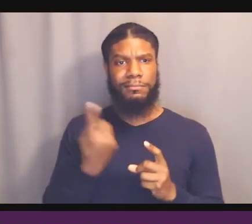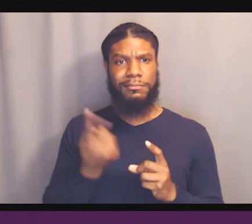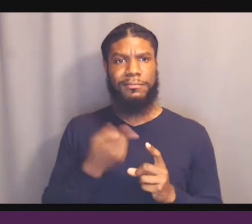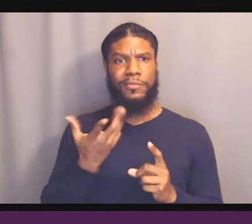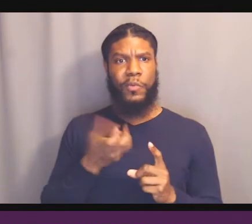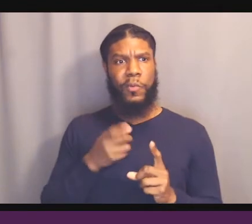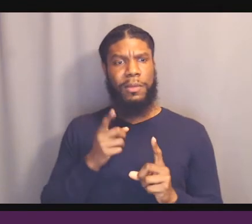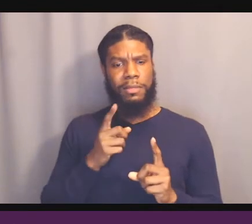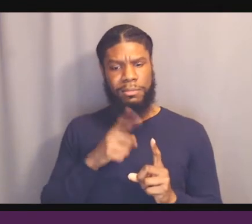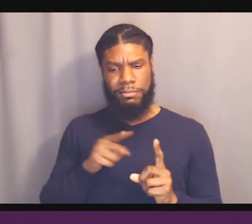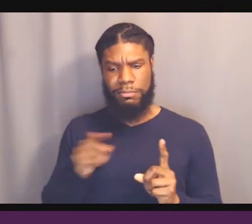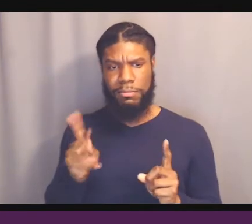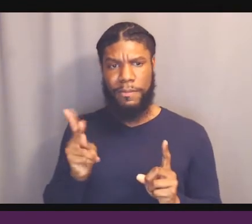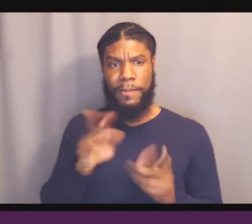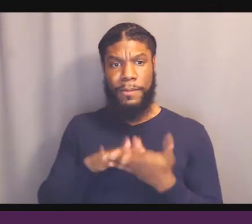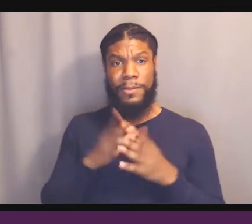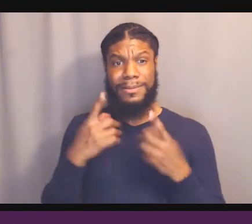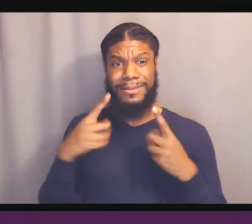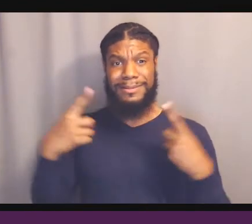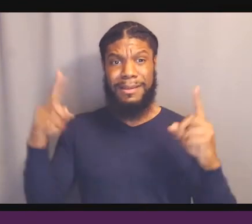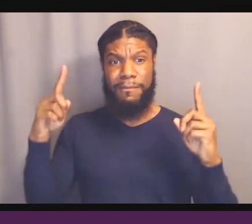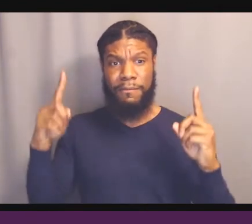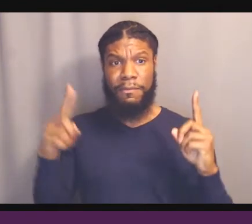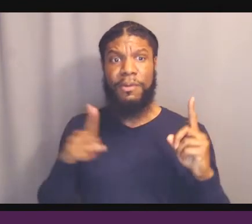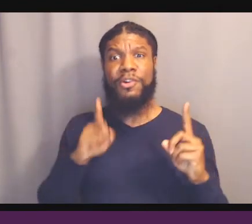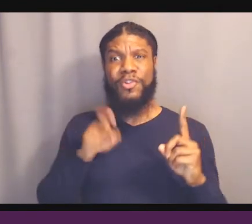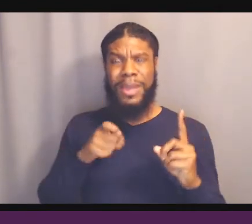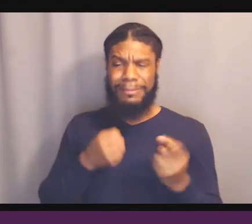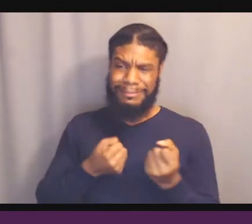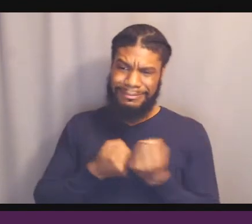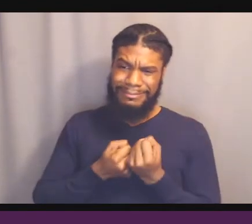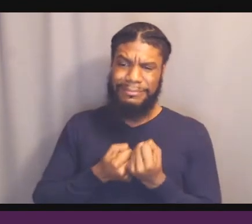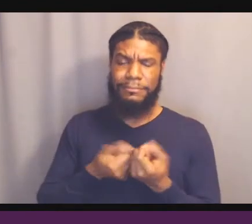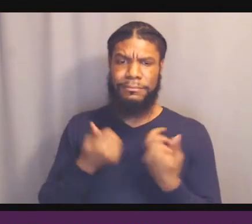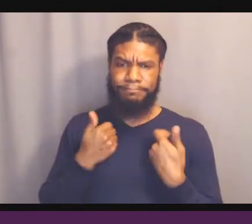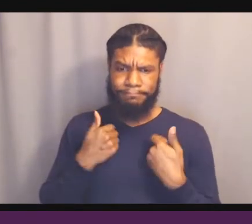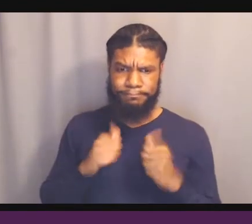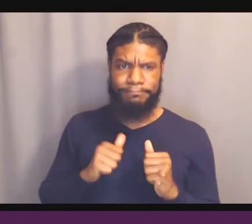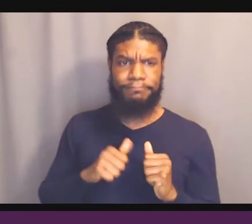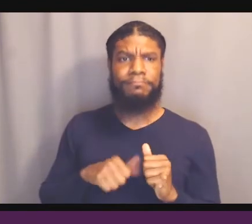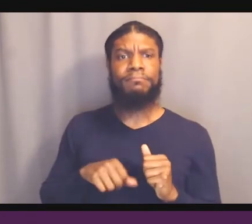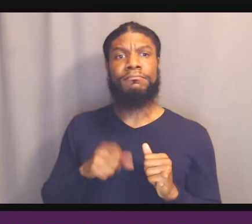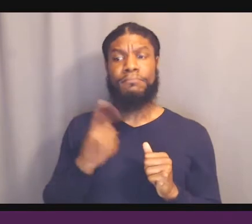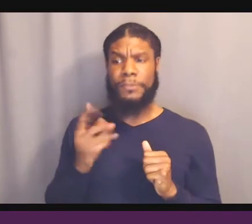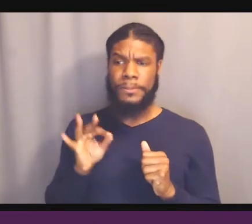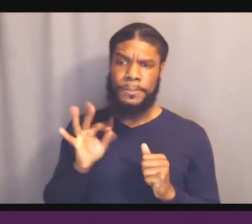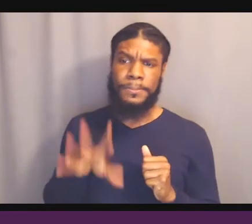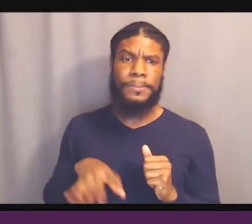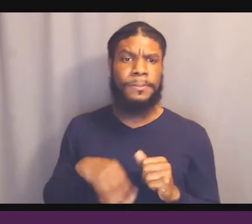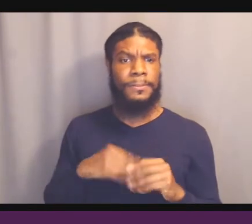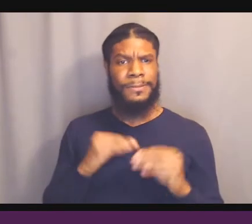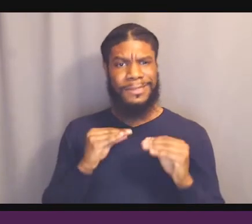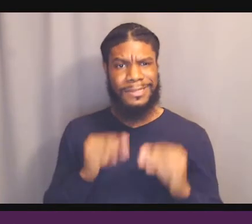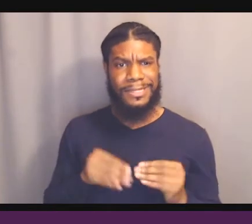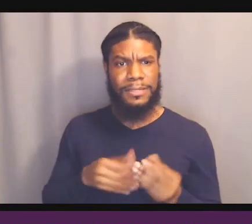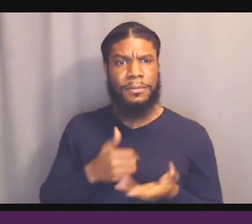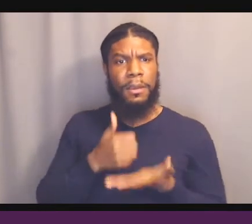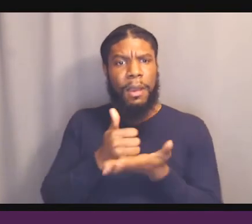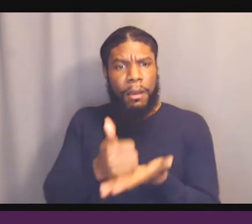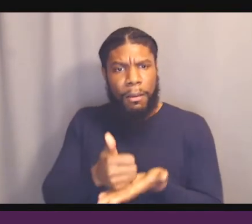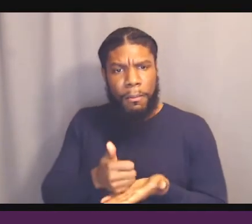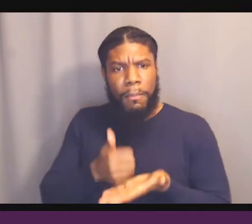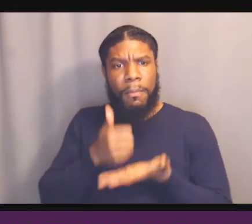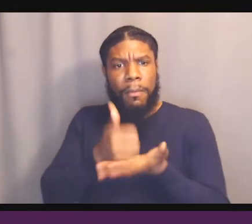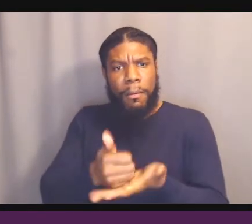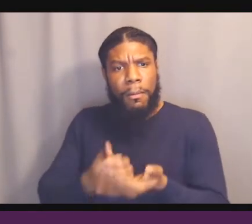be successful, you got to put the effort forth to make sure you do more than talk, but you touch. We've been doing